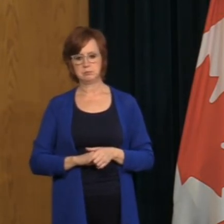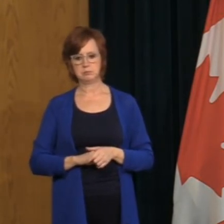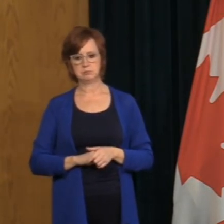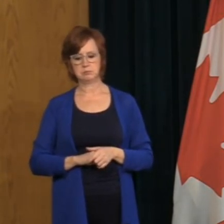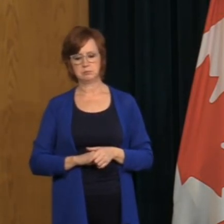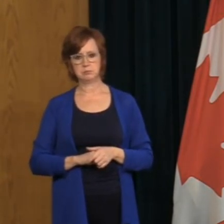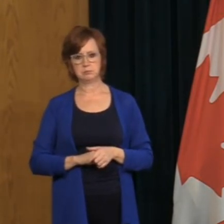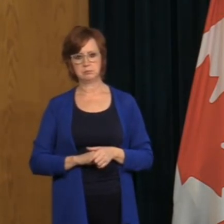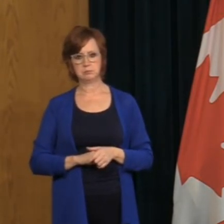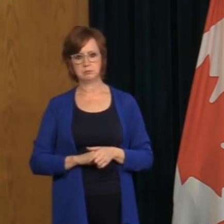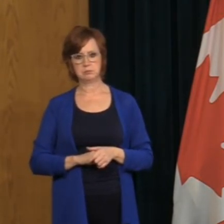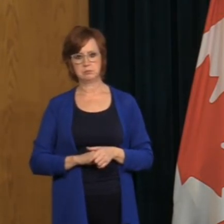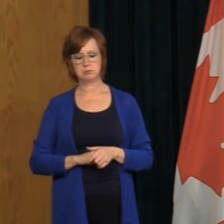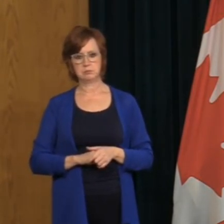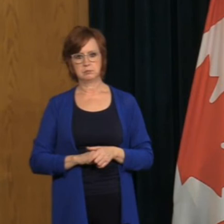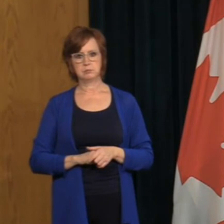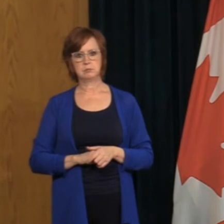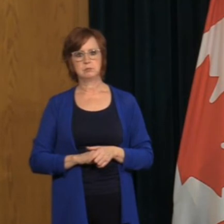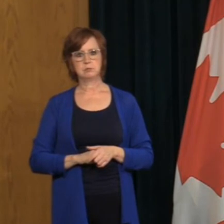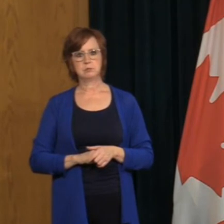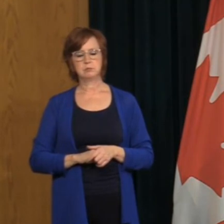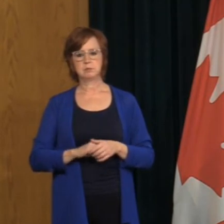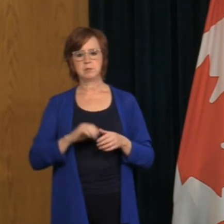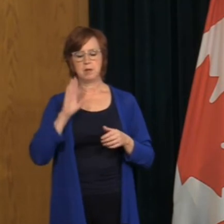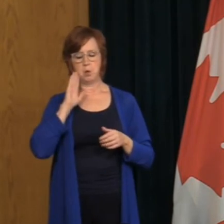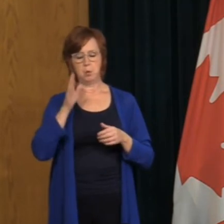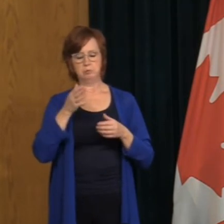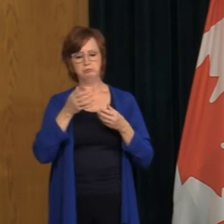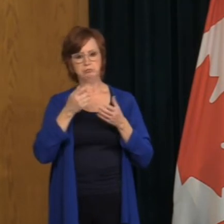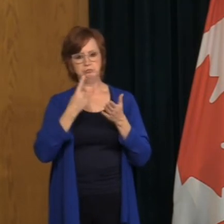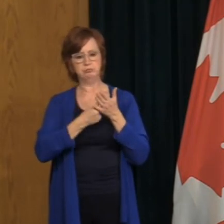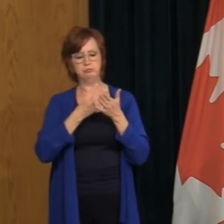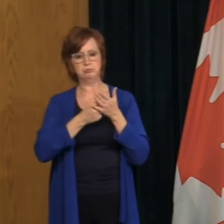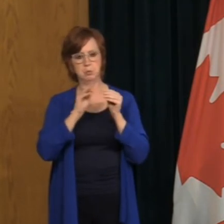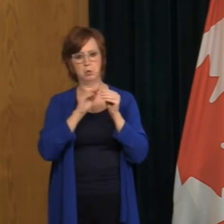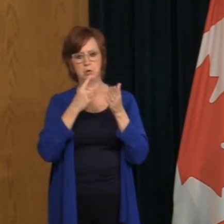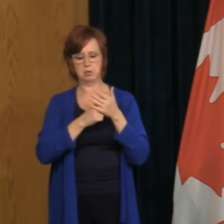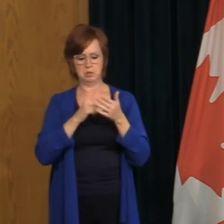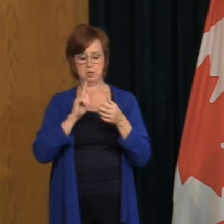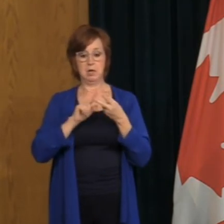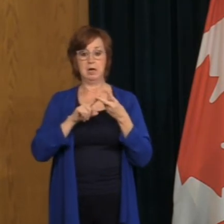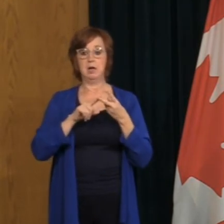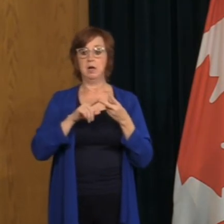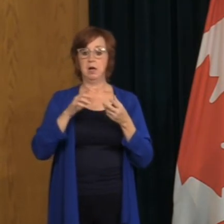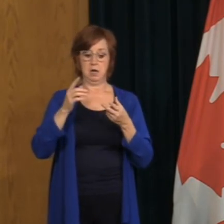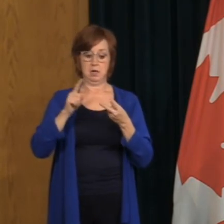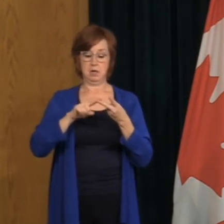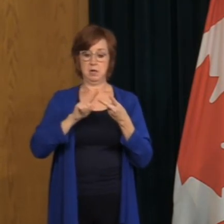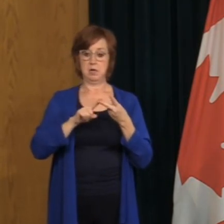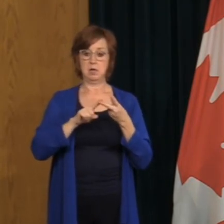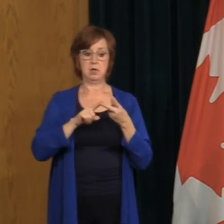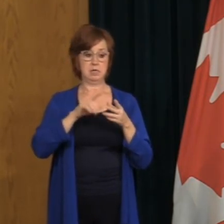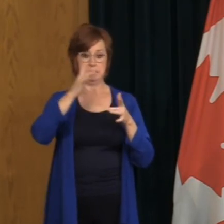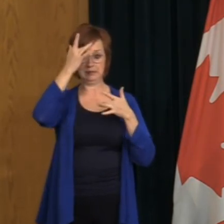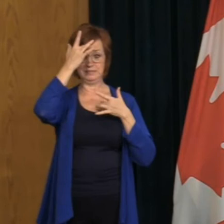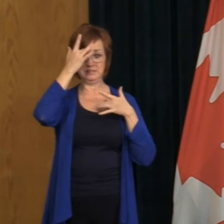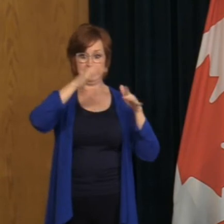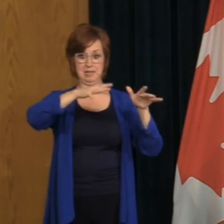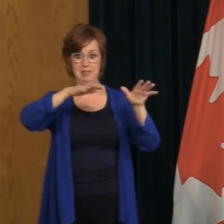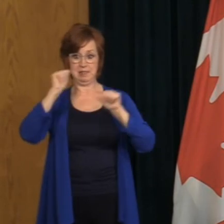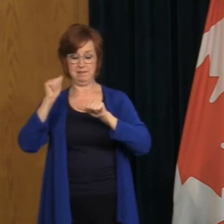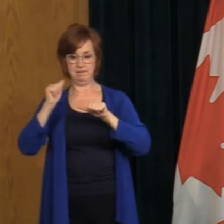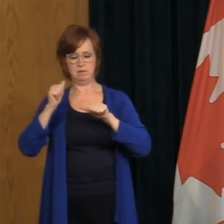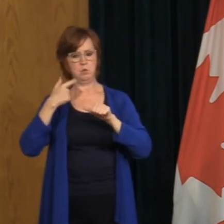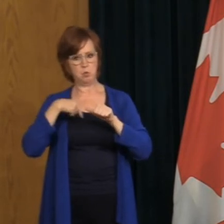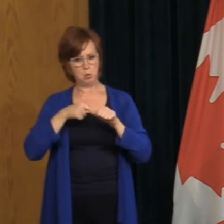and will most certainly continue. With respect to the wage subsidy, the sick leave, also a discussion that has been on the Council of Federation